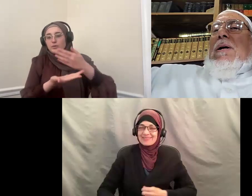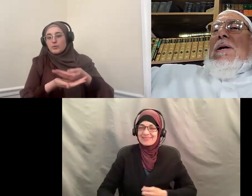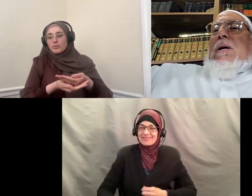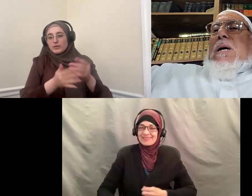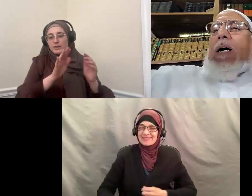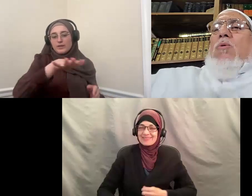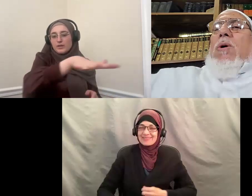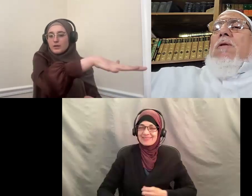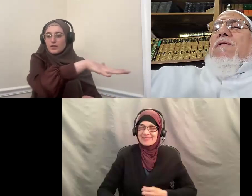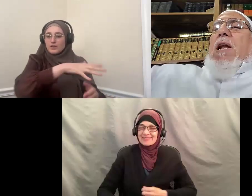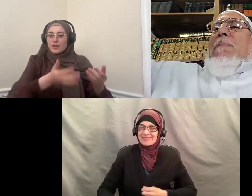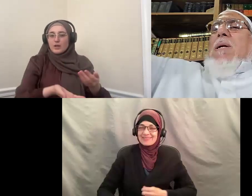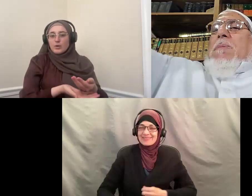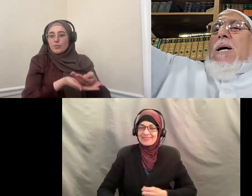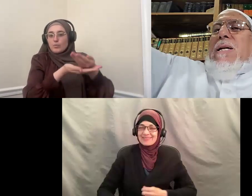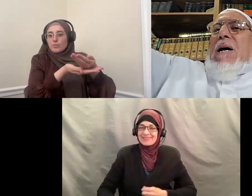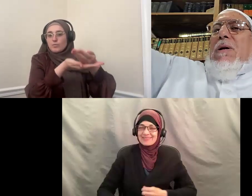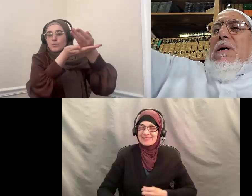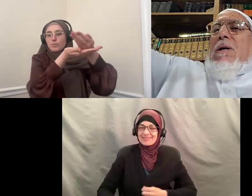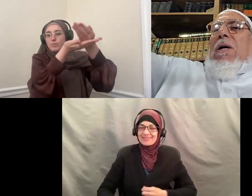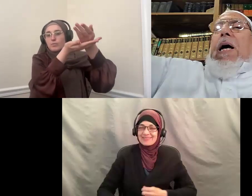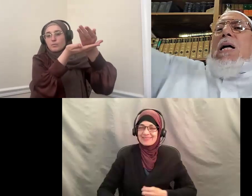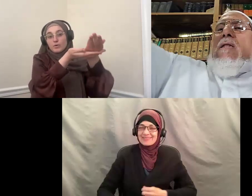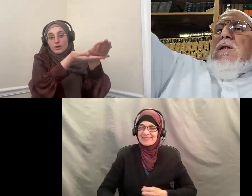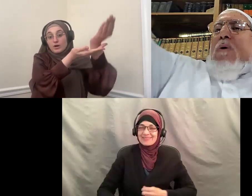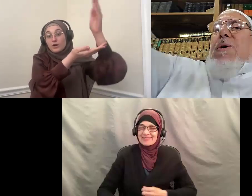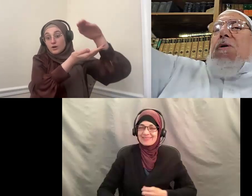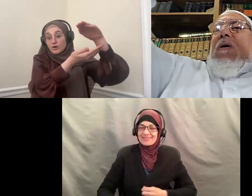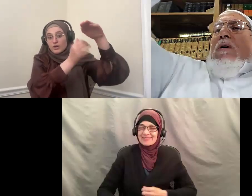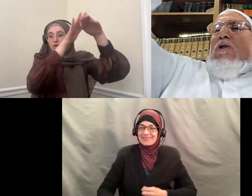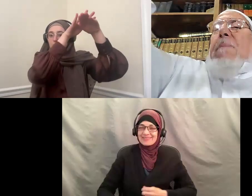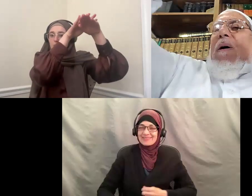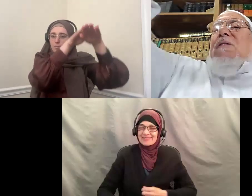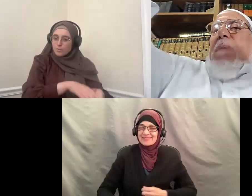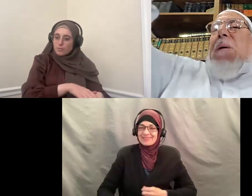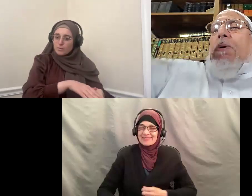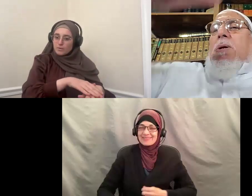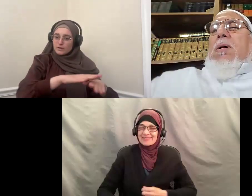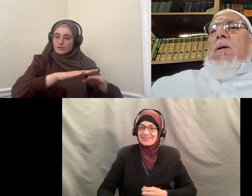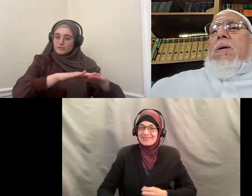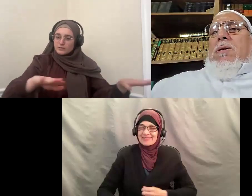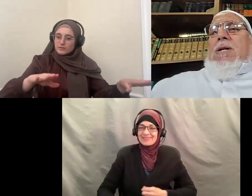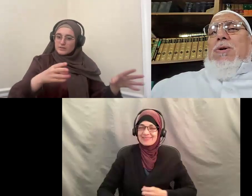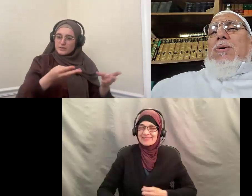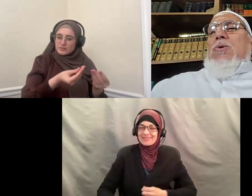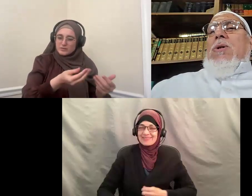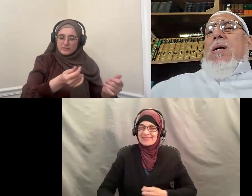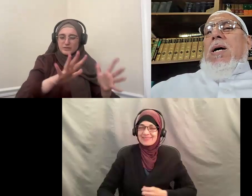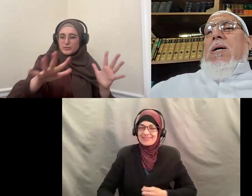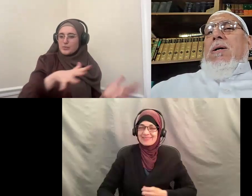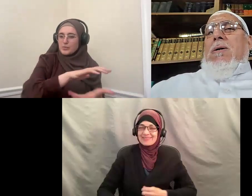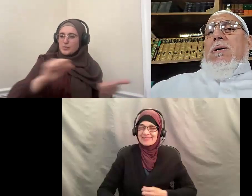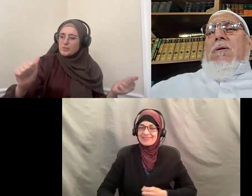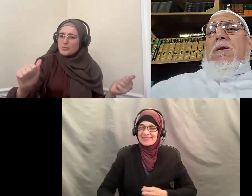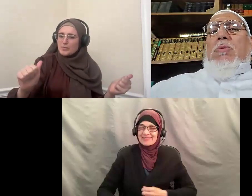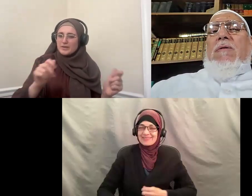heaven, and will flip it upside down and throw it on top of the people that used to